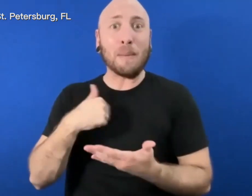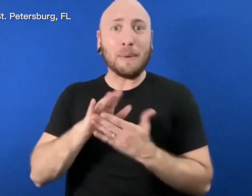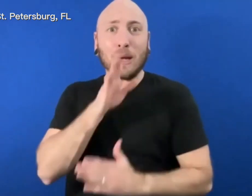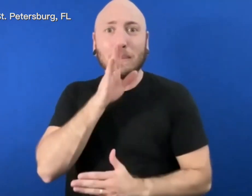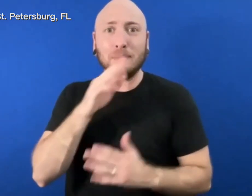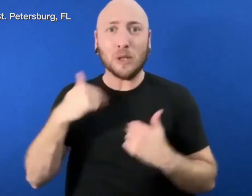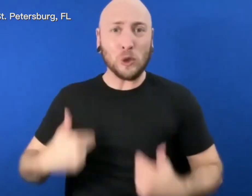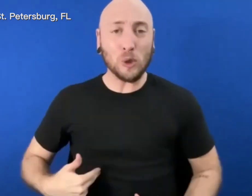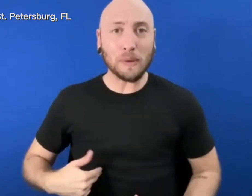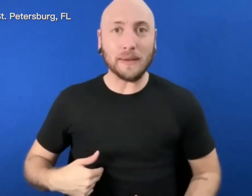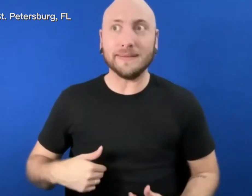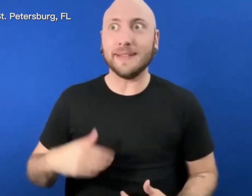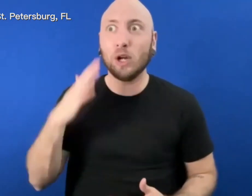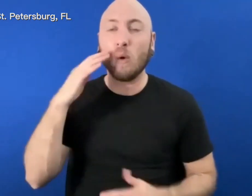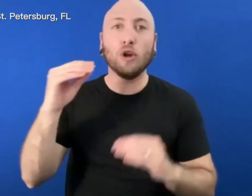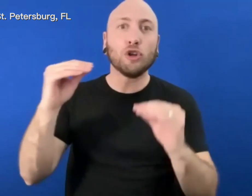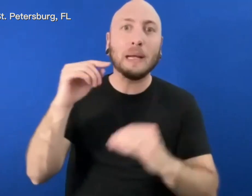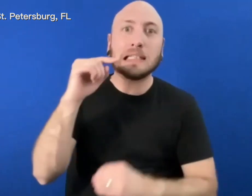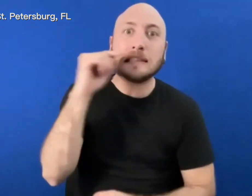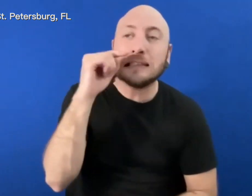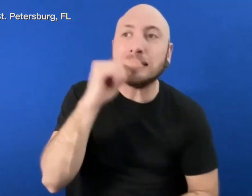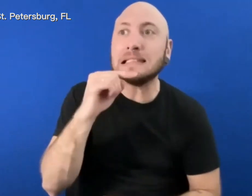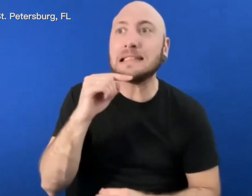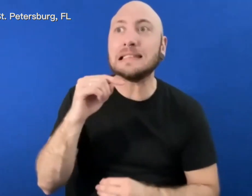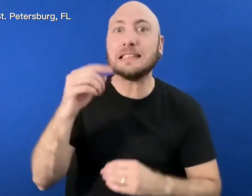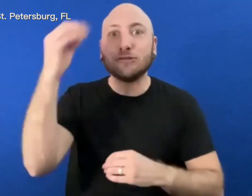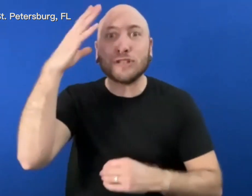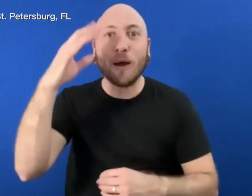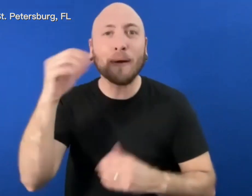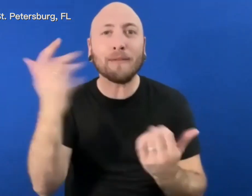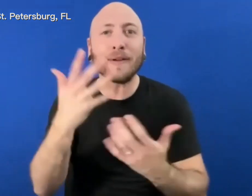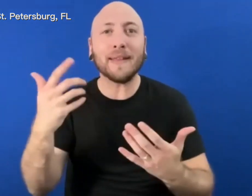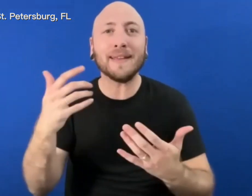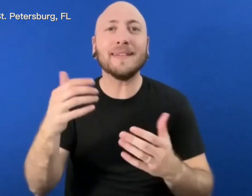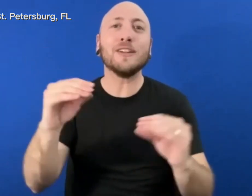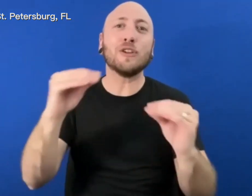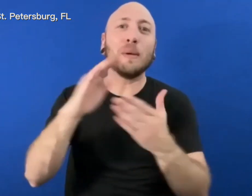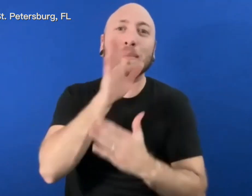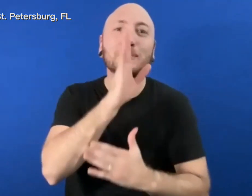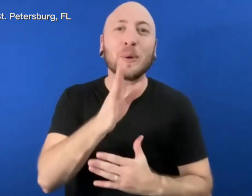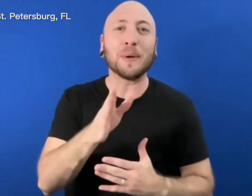ass, and they taught me how to stay sober, and I'm really thankful for that. So with that, I'll pass. Thank you, guys.